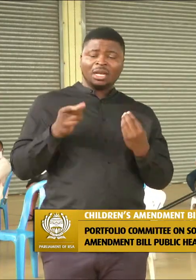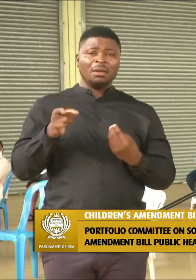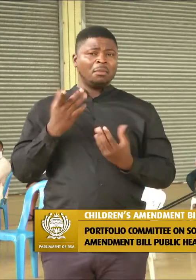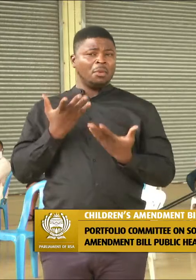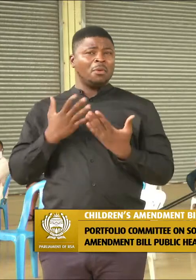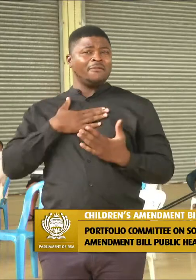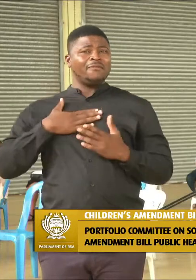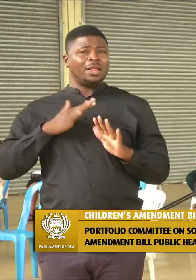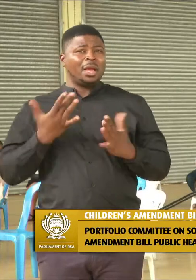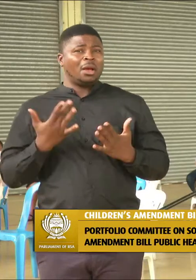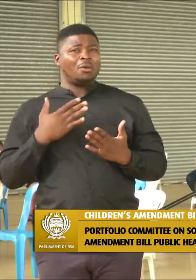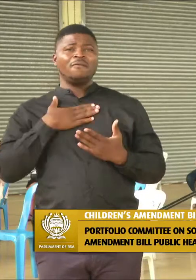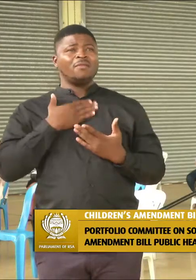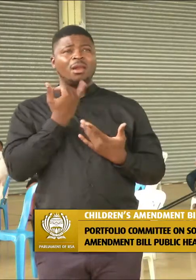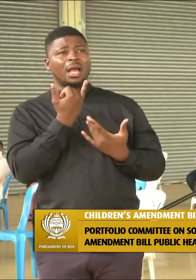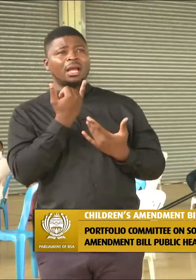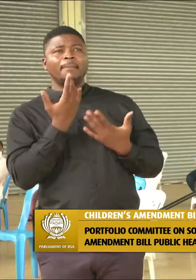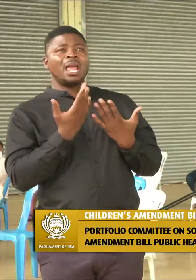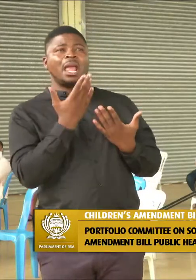now broken.